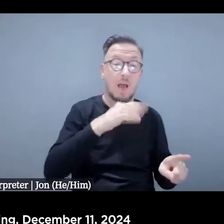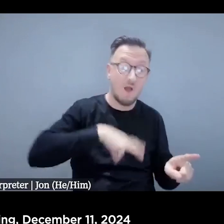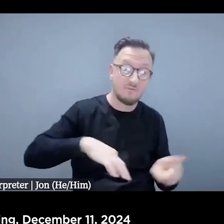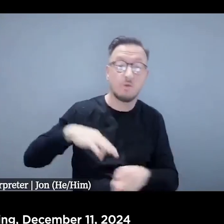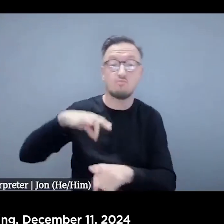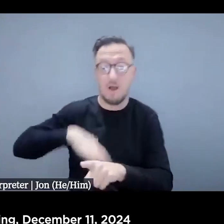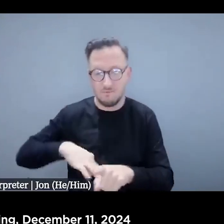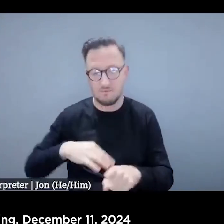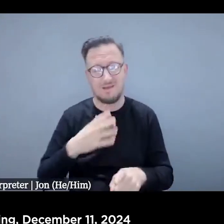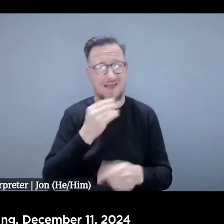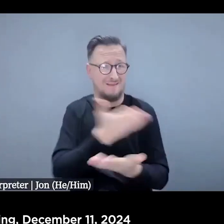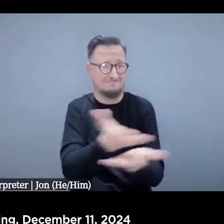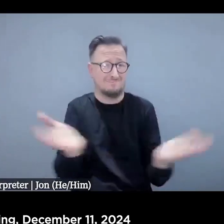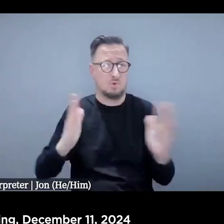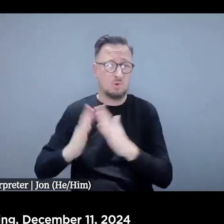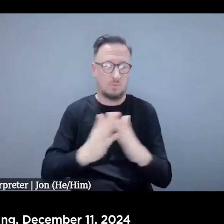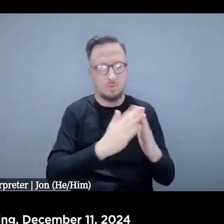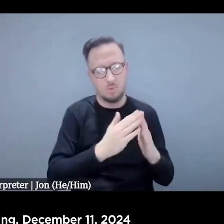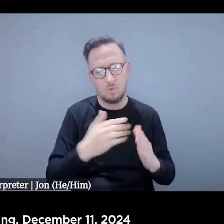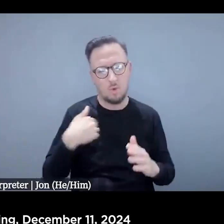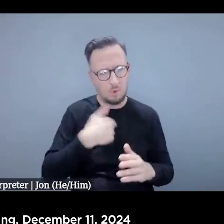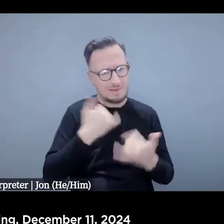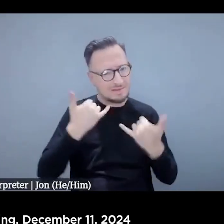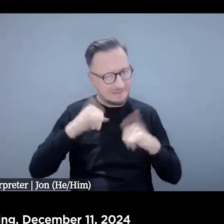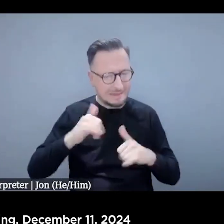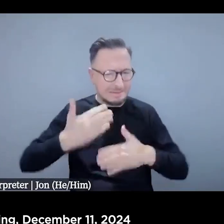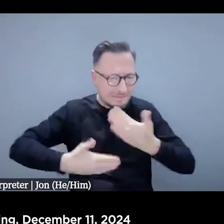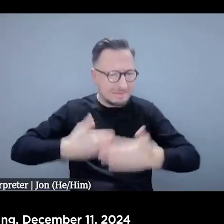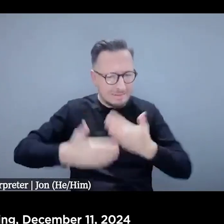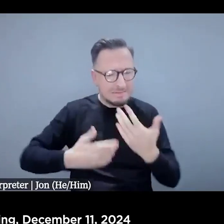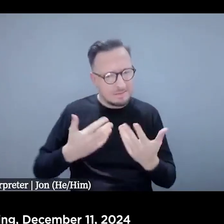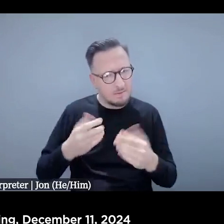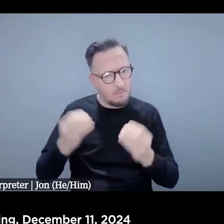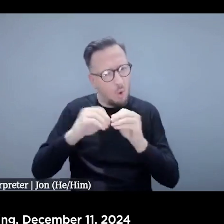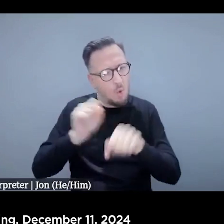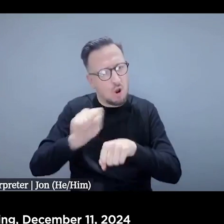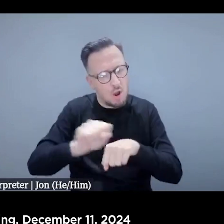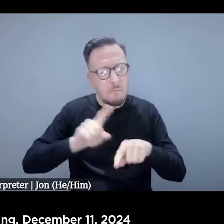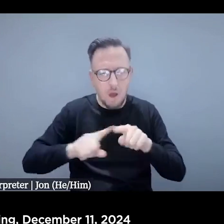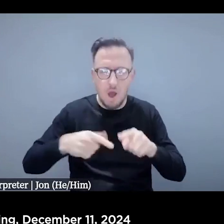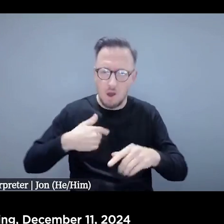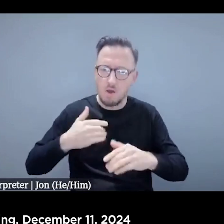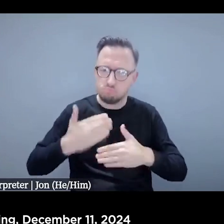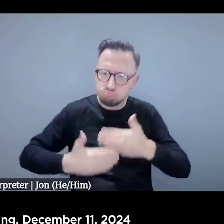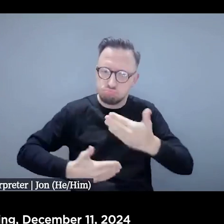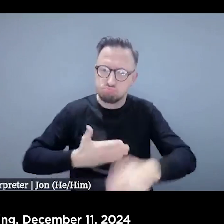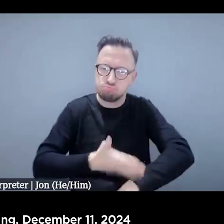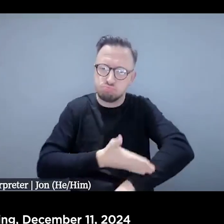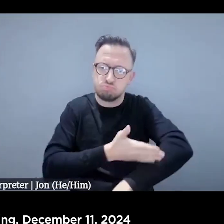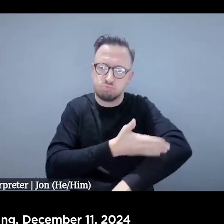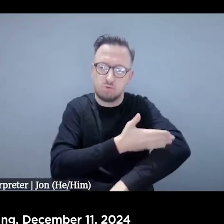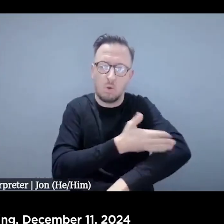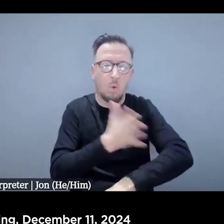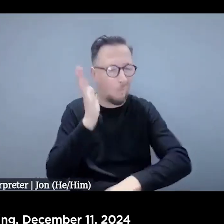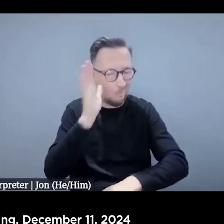community. Although we have a long way to go, we are making steady progress, and we will build